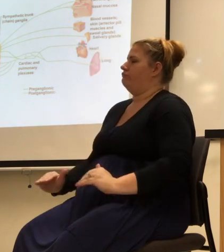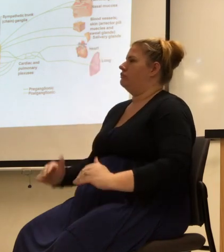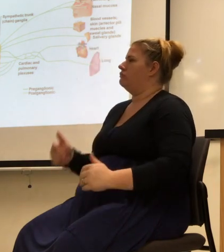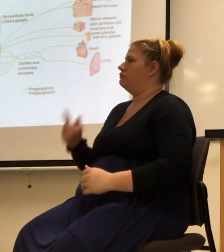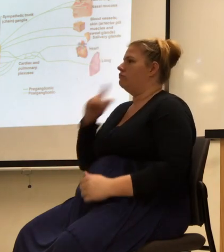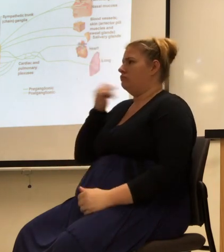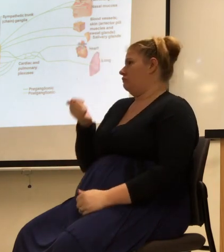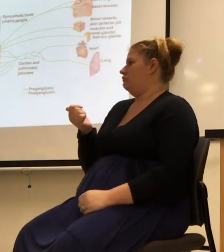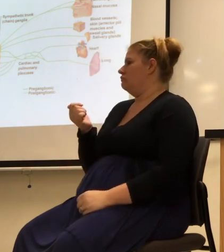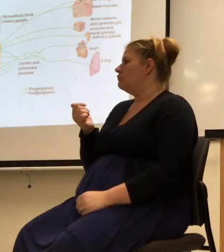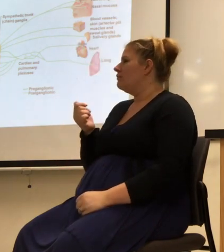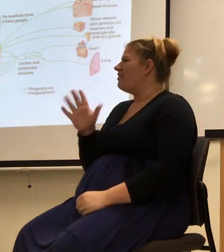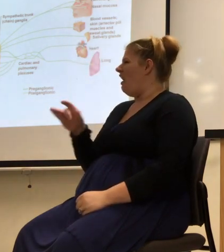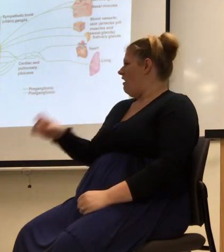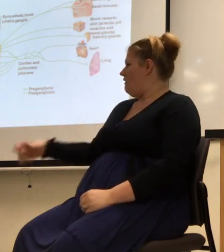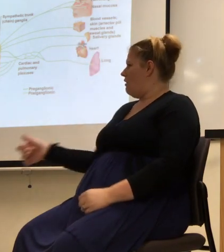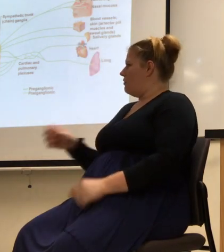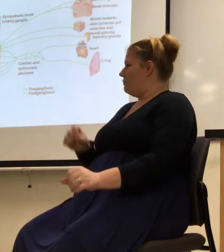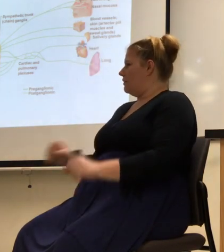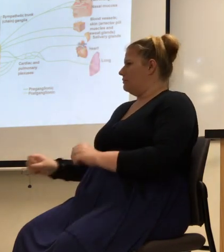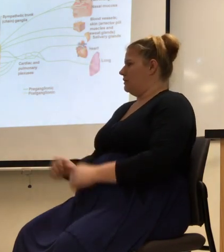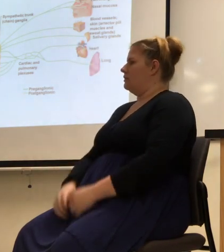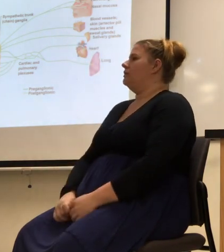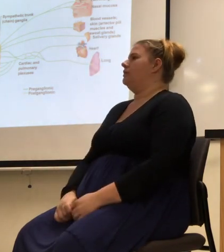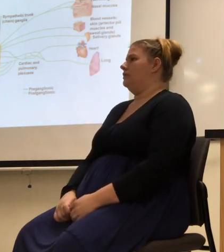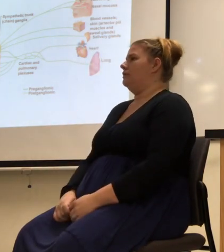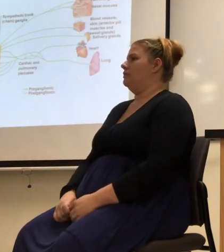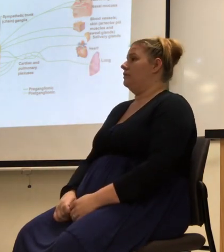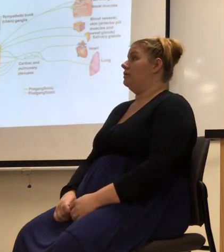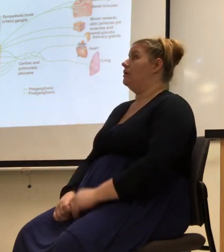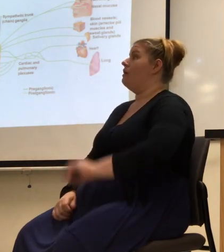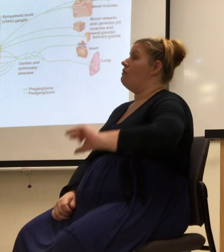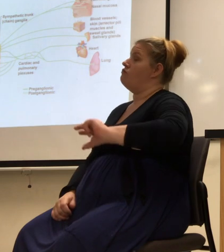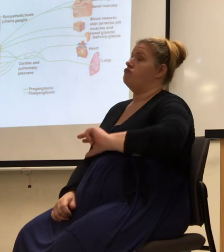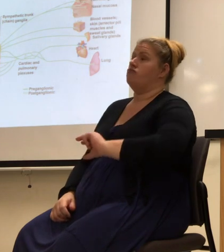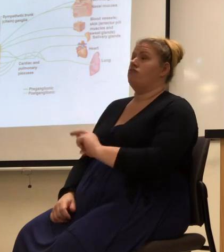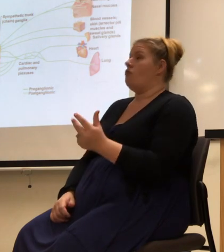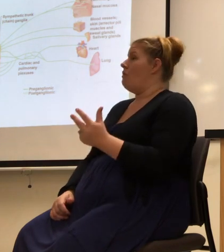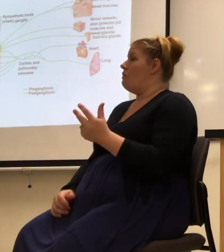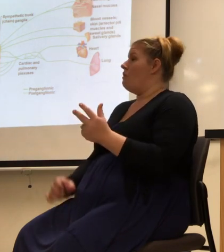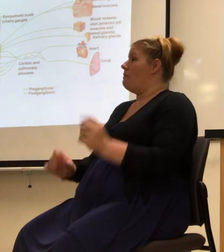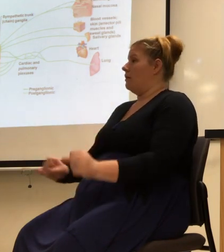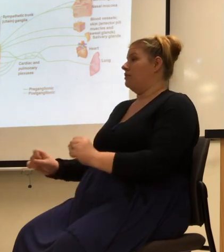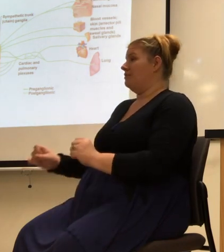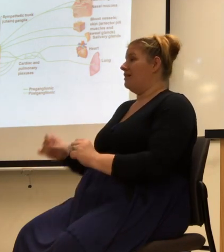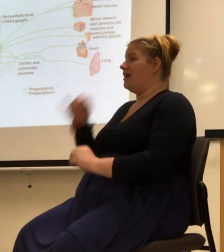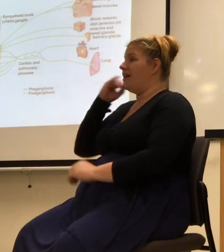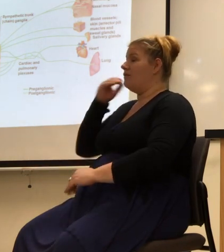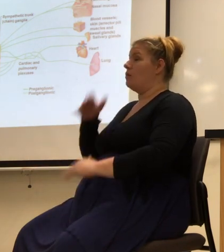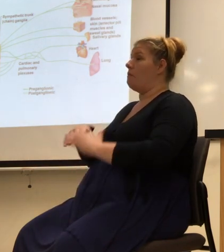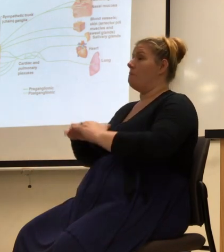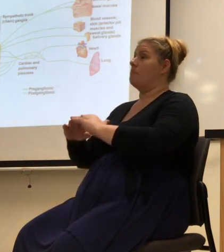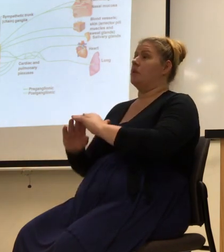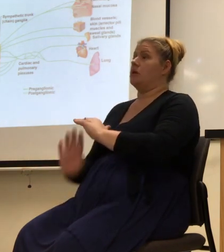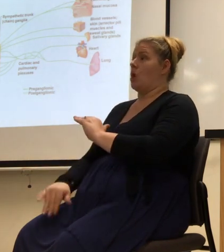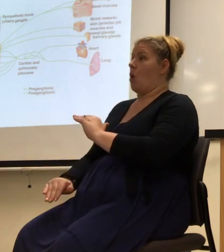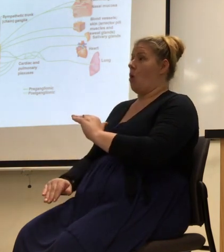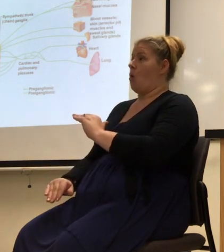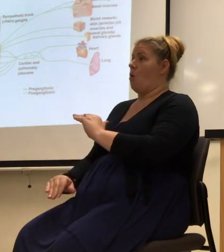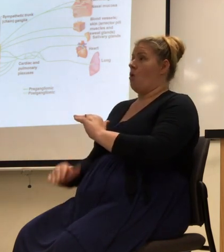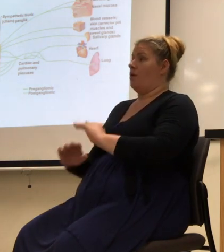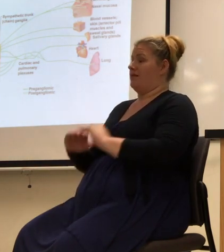Okay. All right, so that's another possibility. You know, a third possibility can happen if you get below the level of